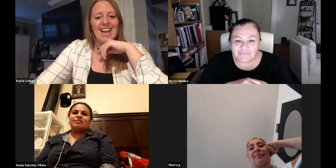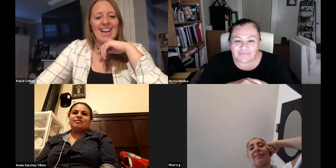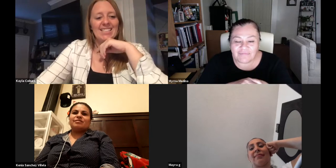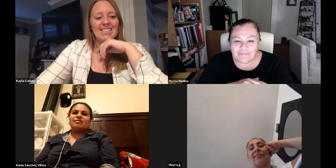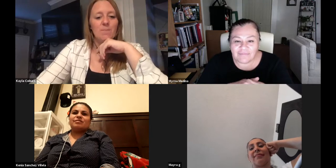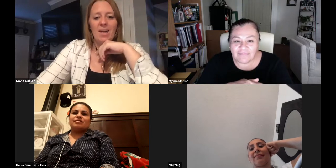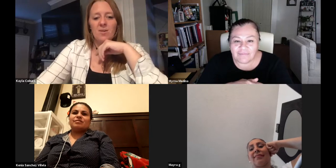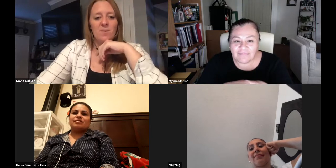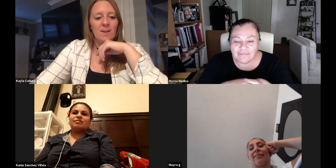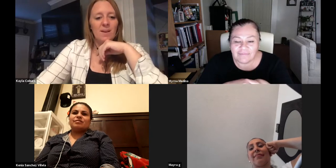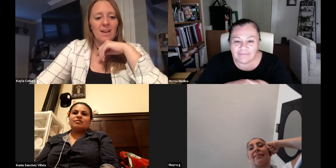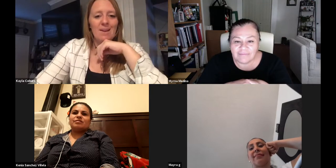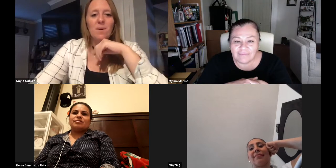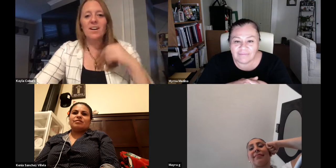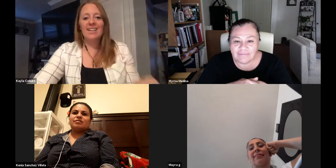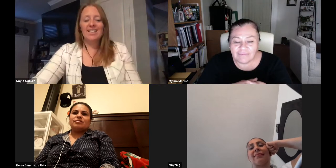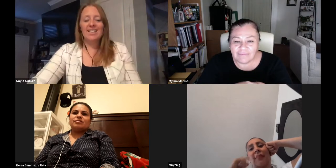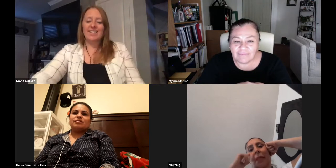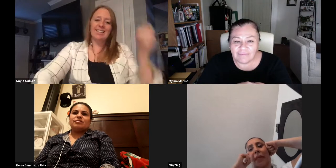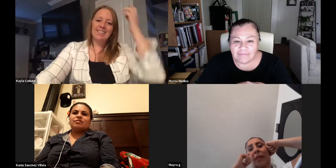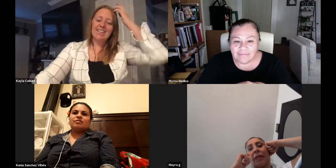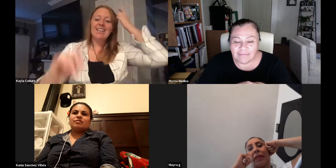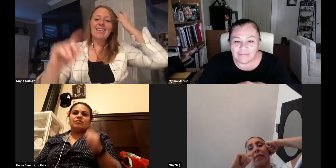Okay, next, bathroom and diaper.